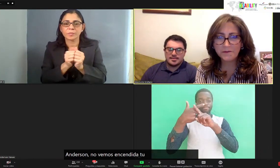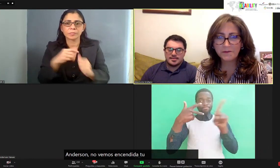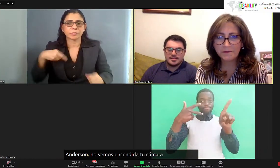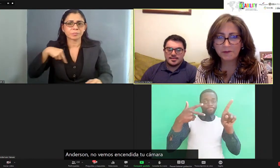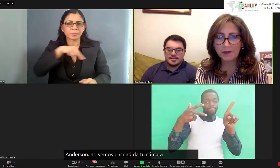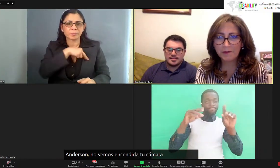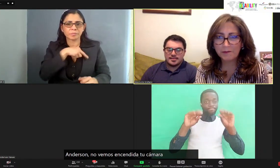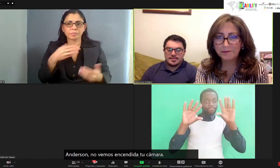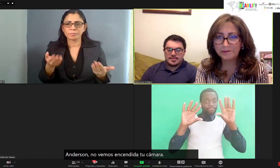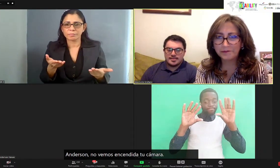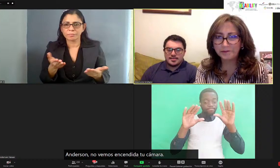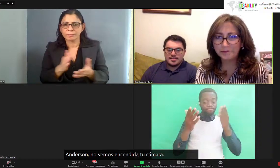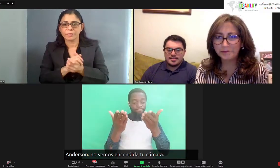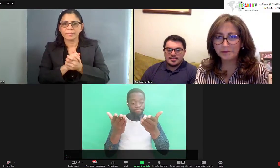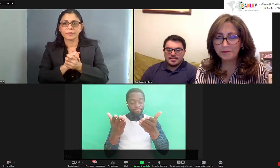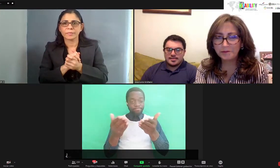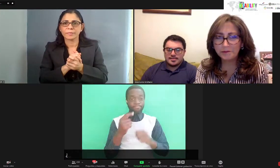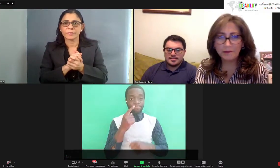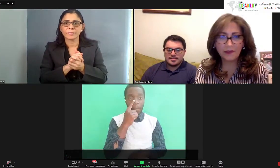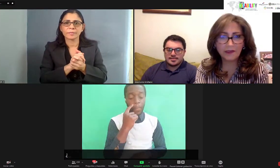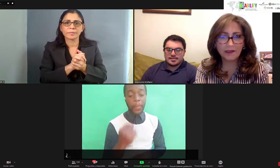are you here with us